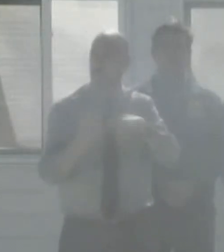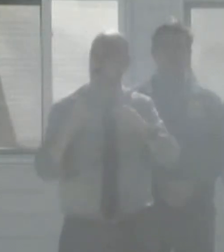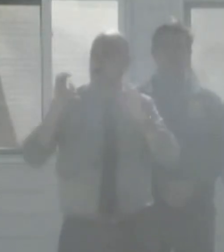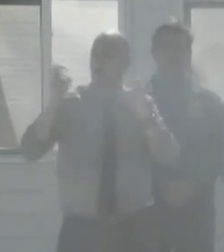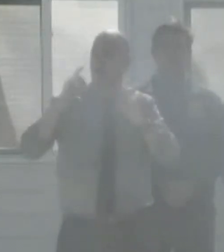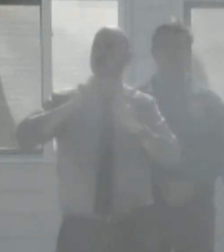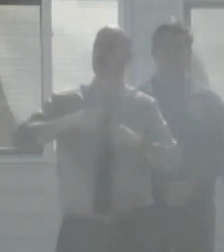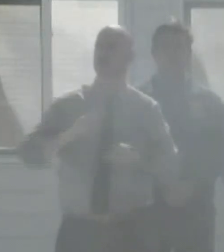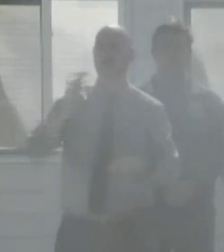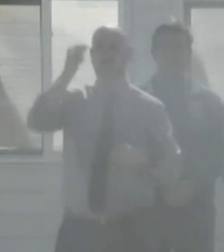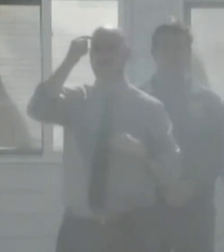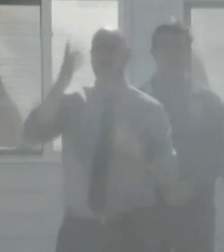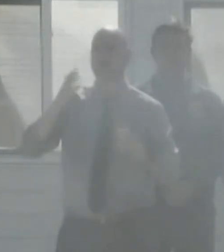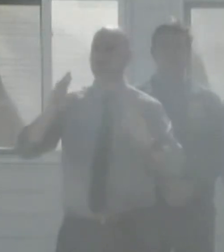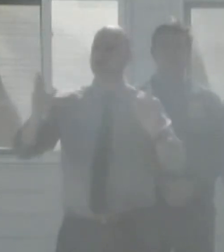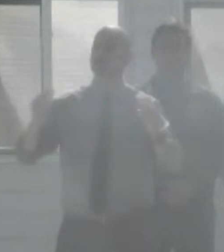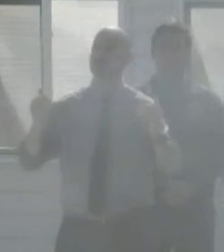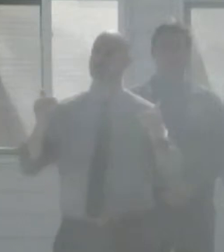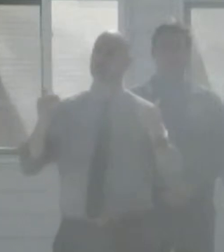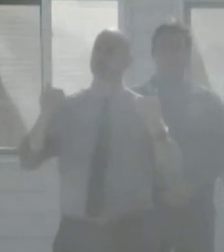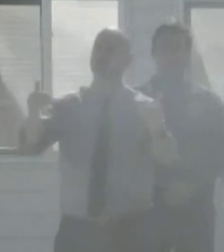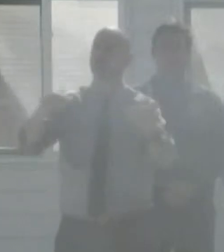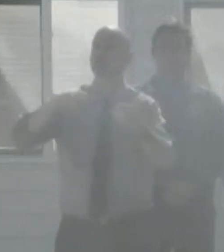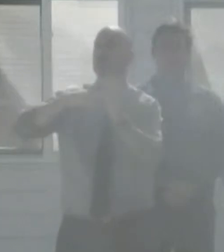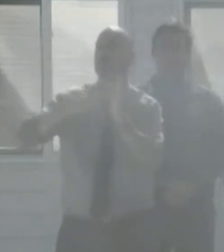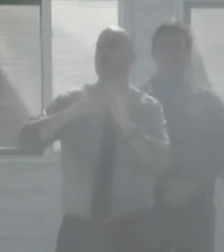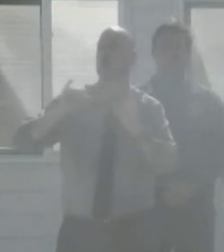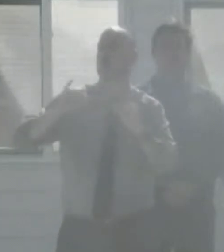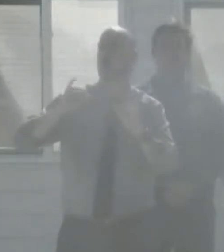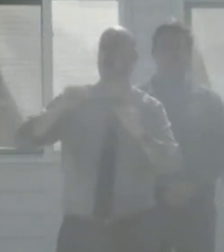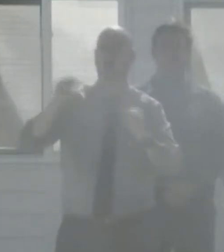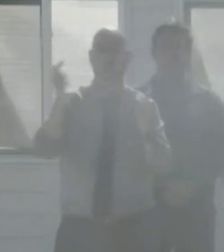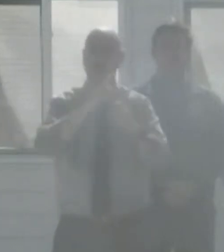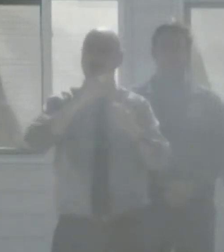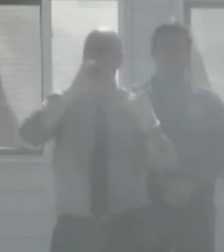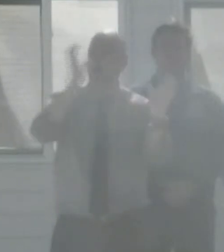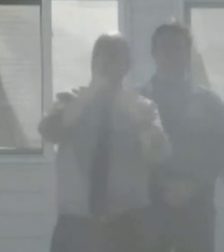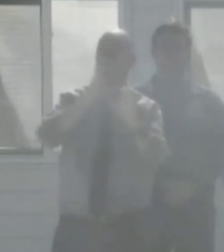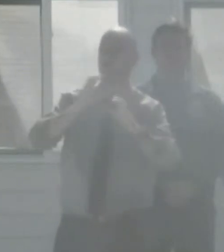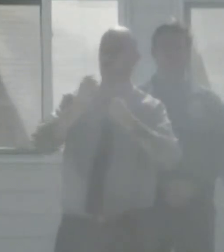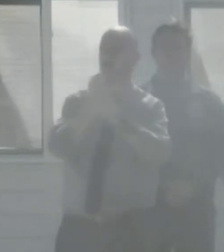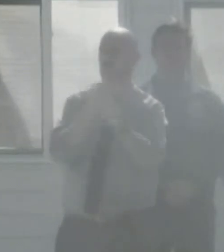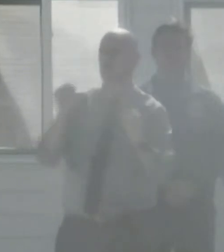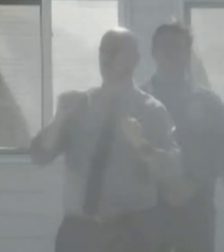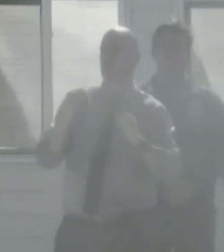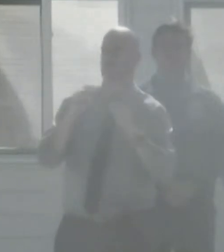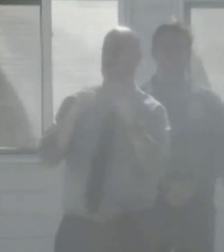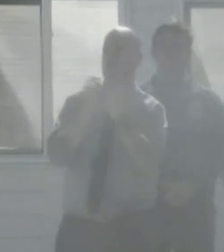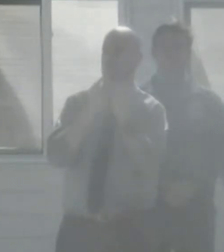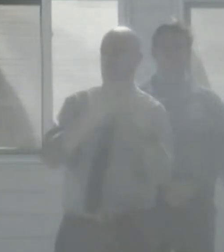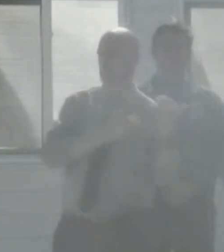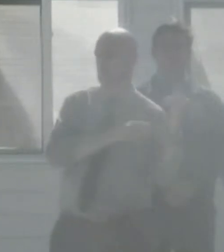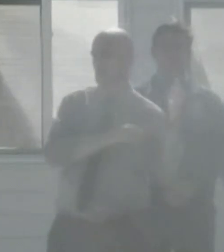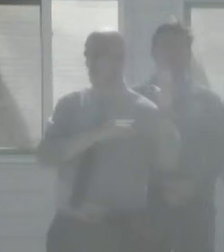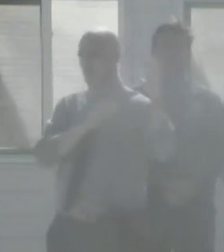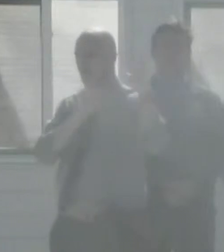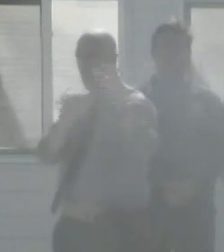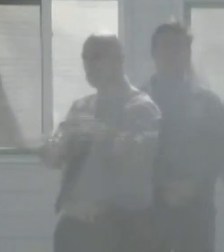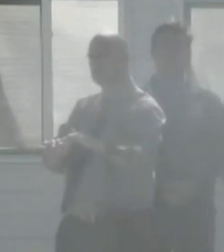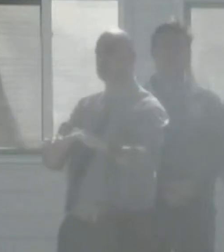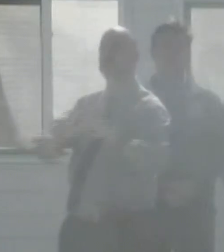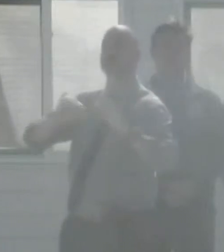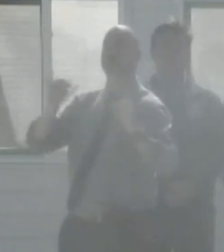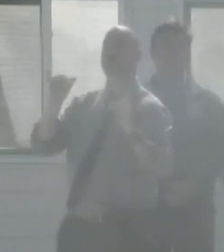ability to employ all of our search and rescue teams that we brought into the area, as well as some of our ambulances to support some of the response operations through